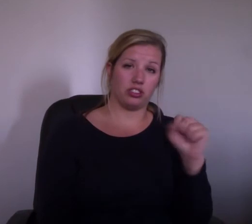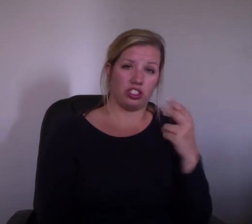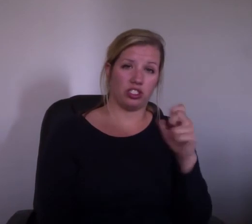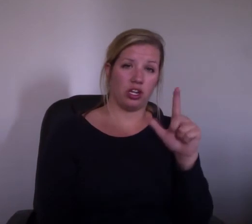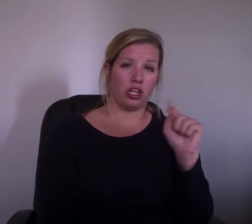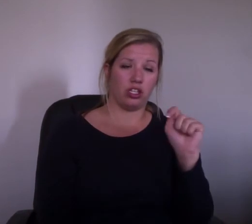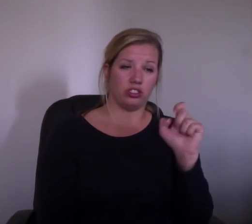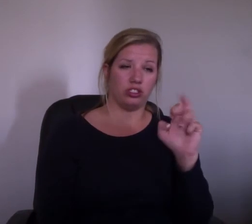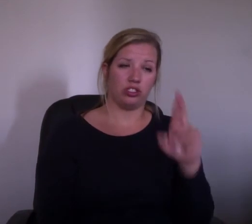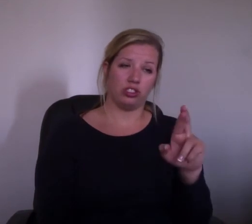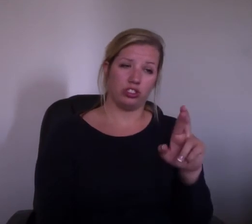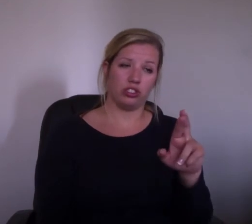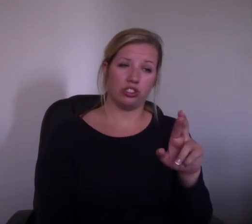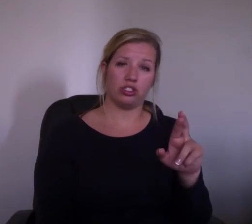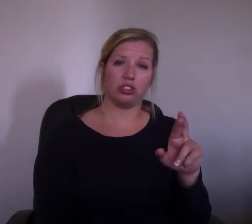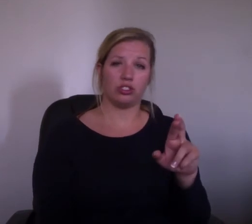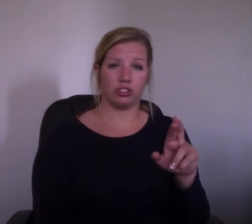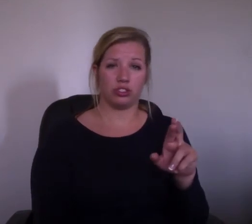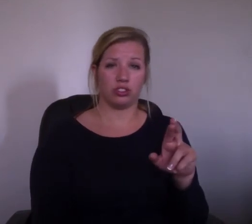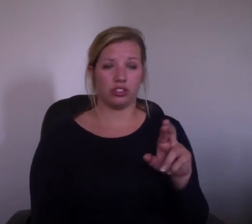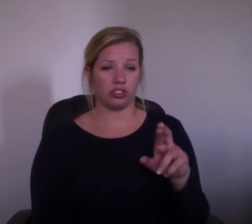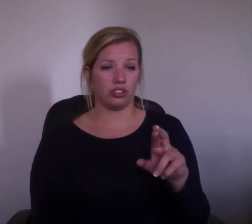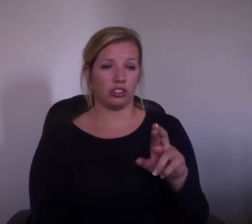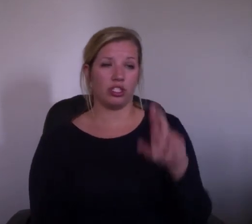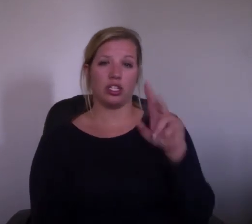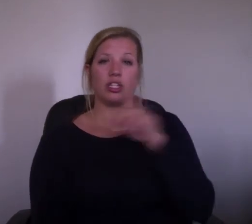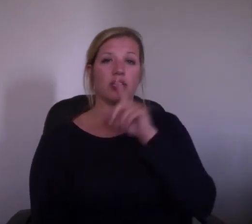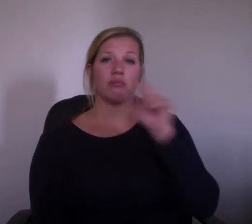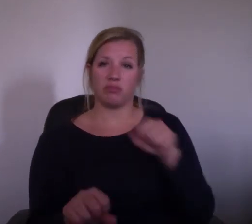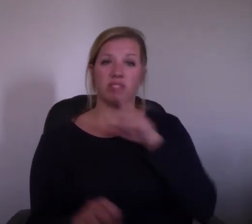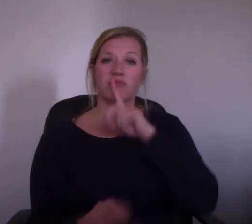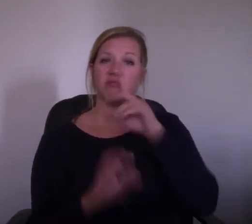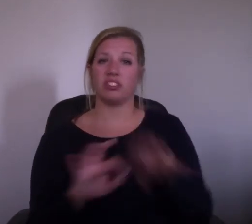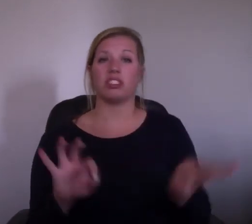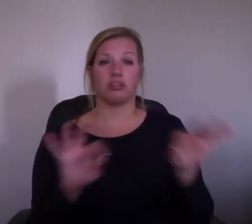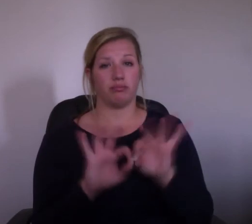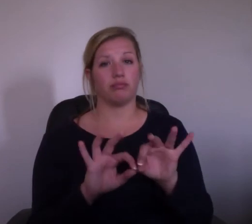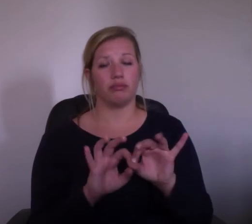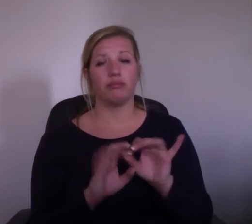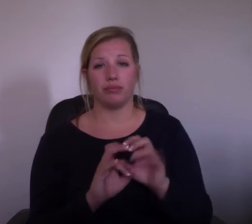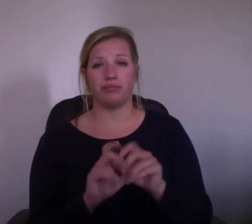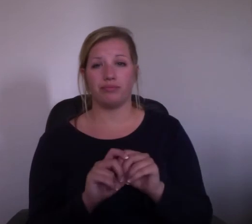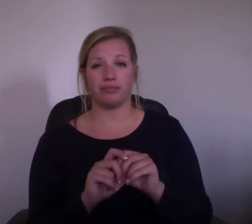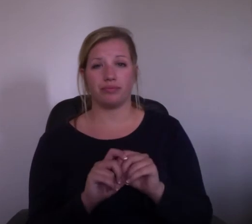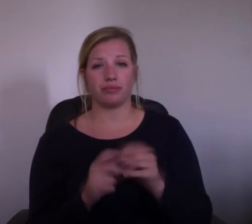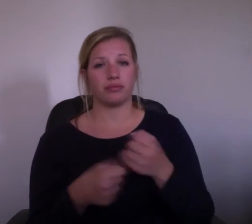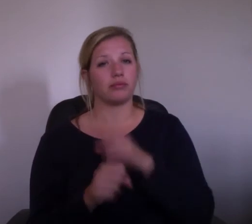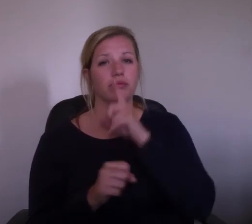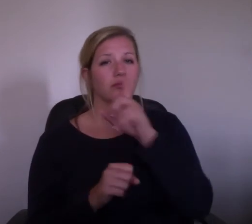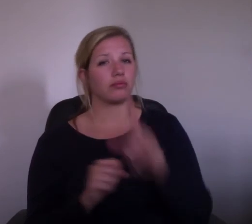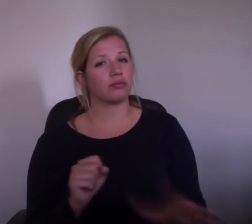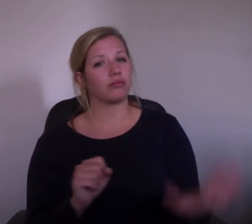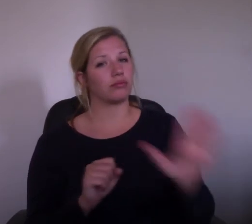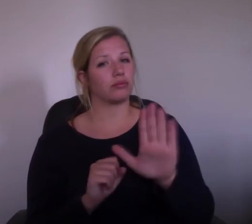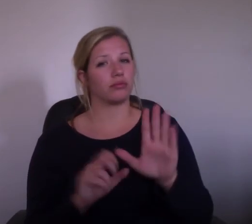to provide for yourself in that shelter could be very important. And make sure all your family members know where